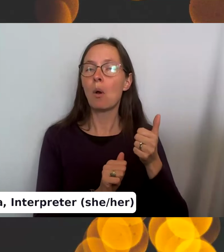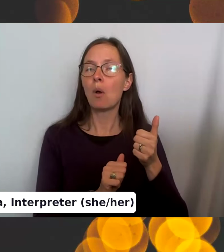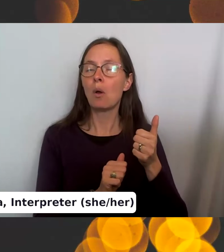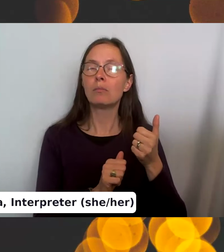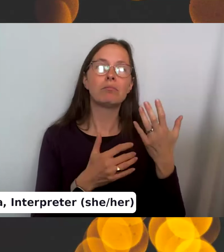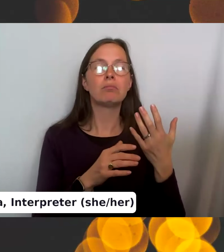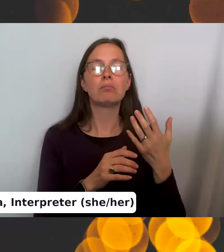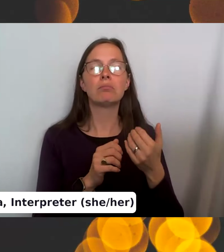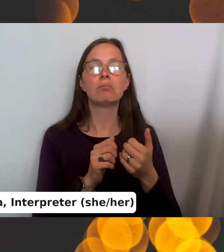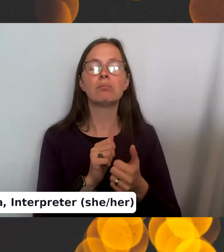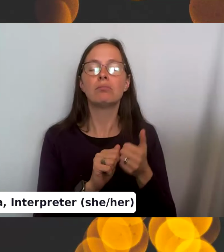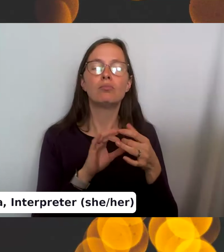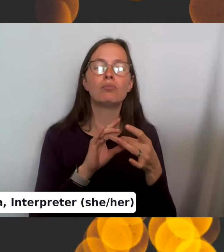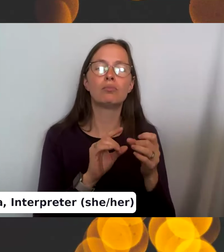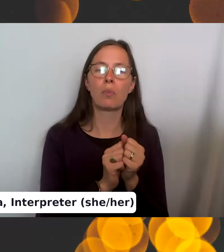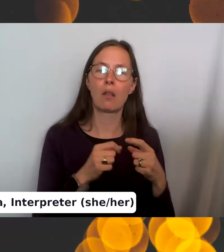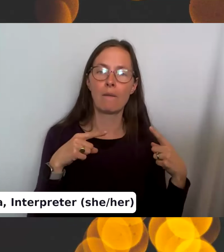conflict-oriented suit for sure.